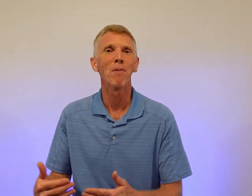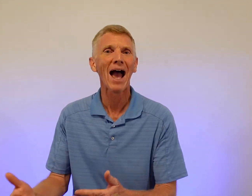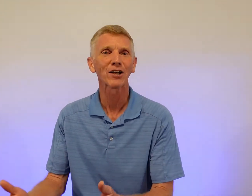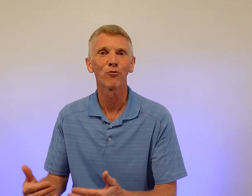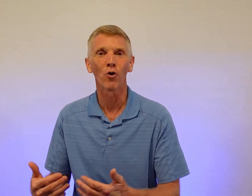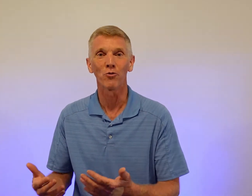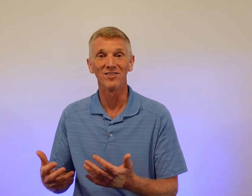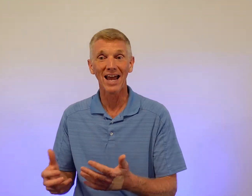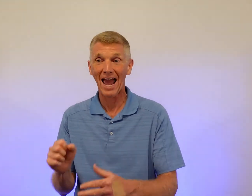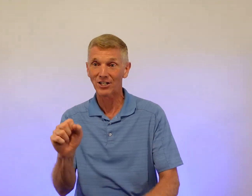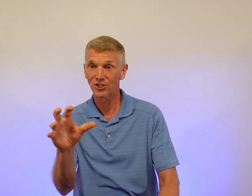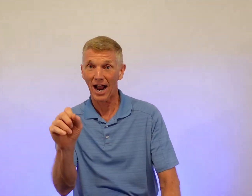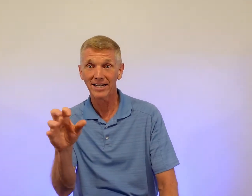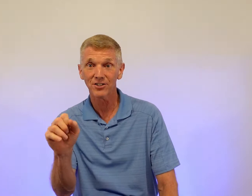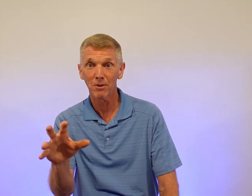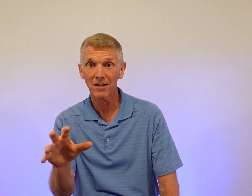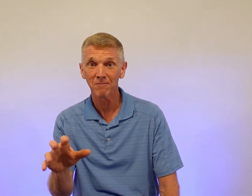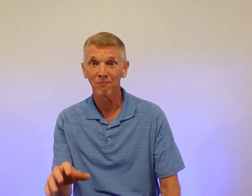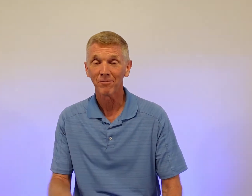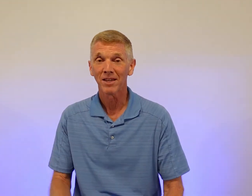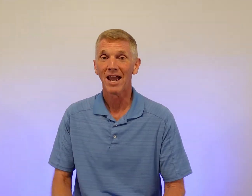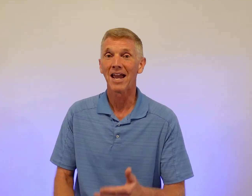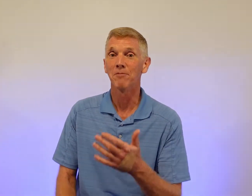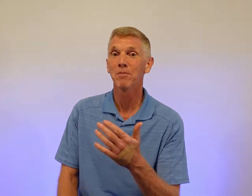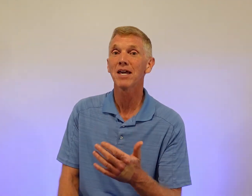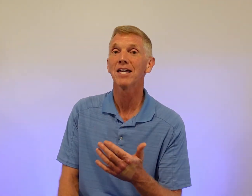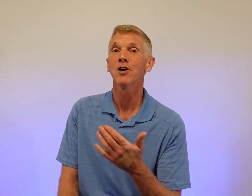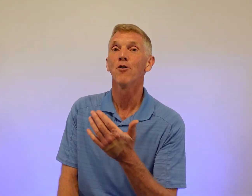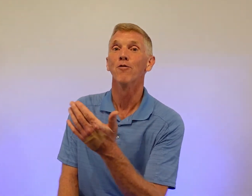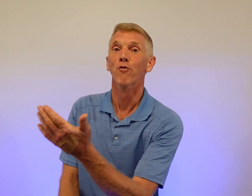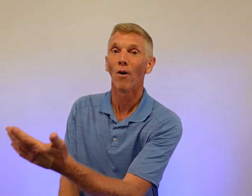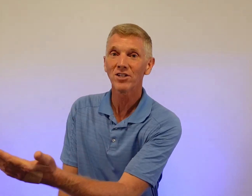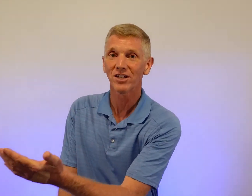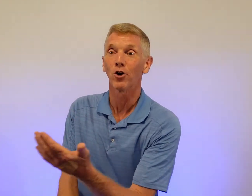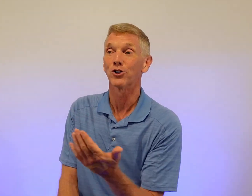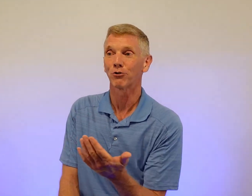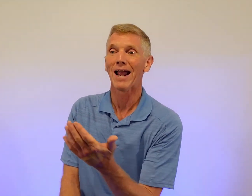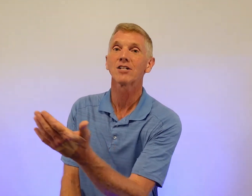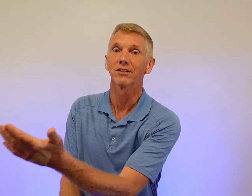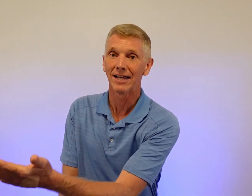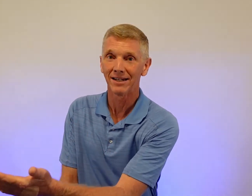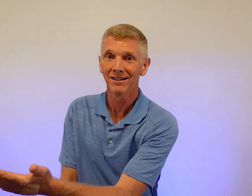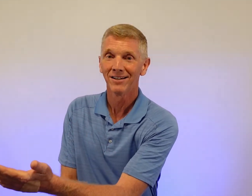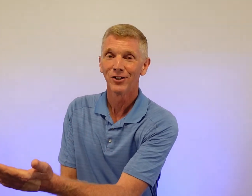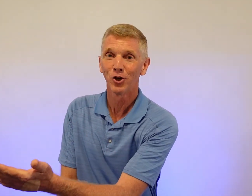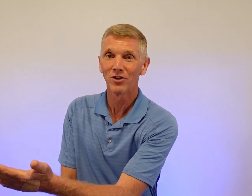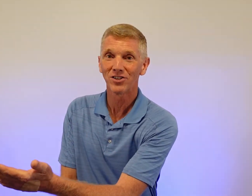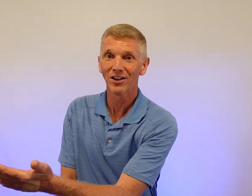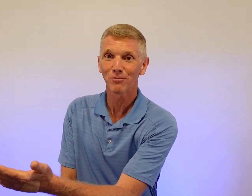back and forth with dad signing to me and me voicing or translating to the